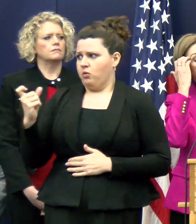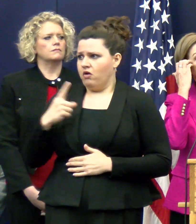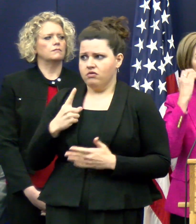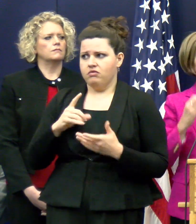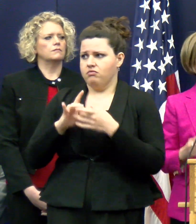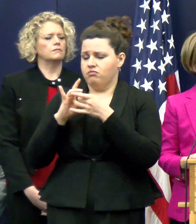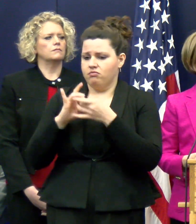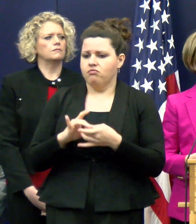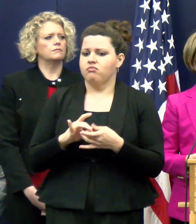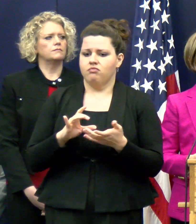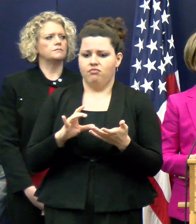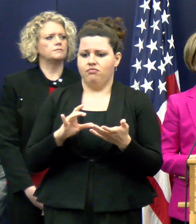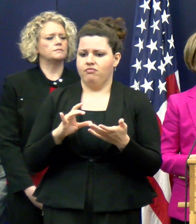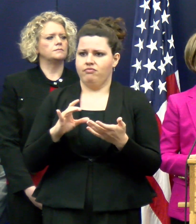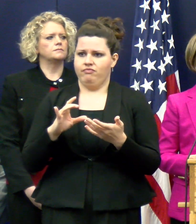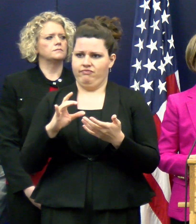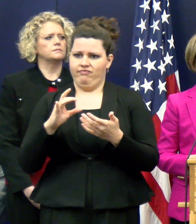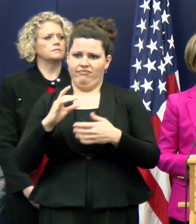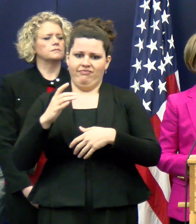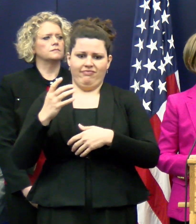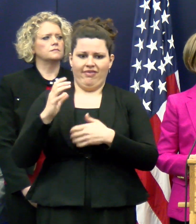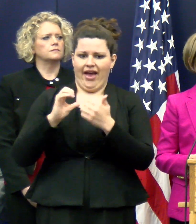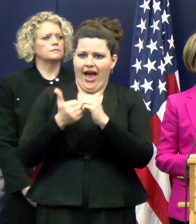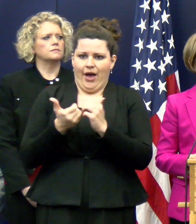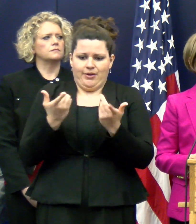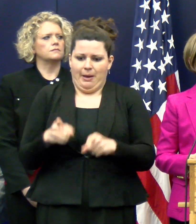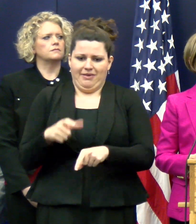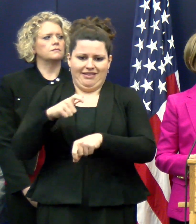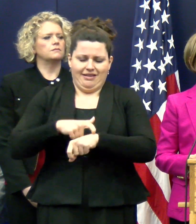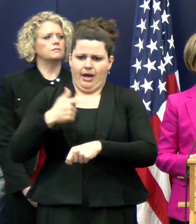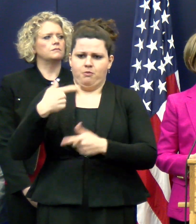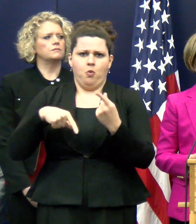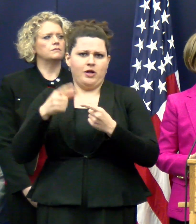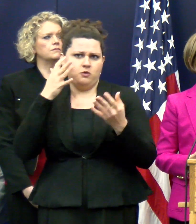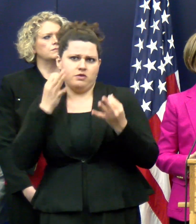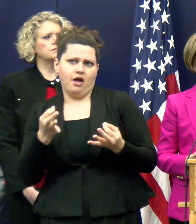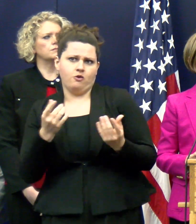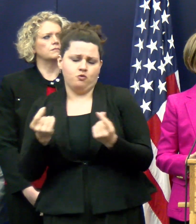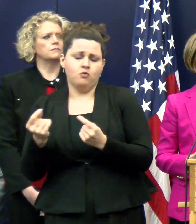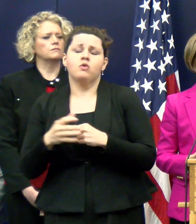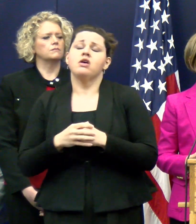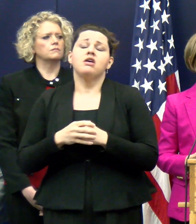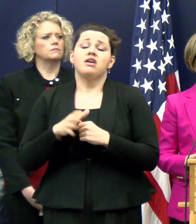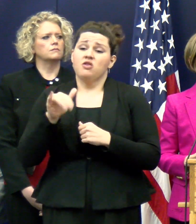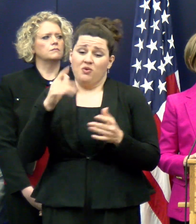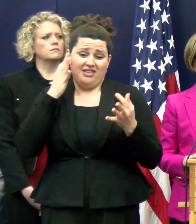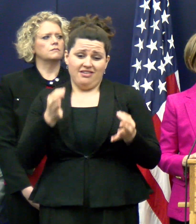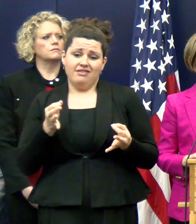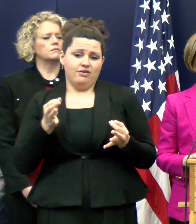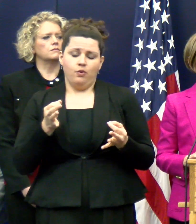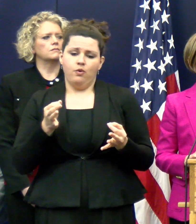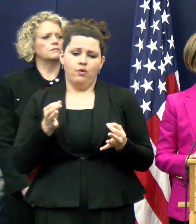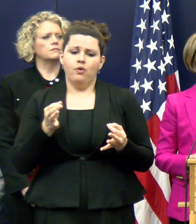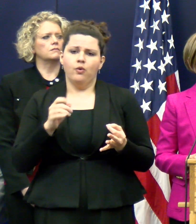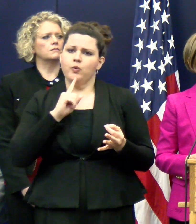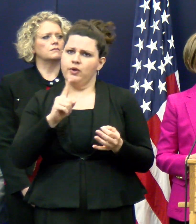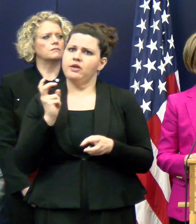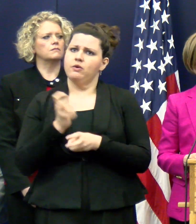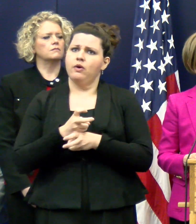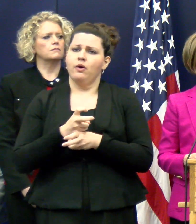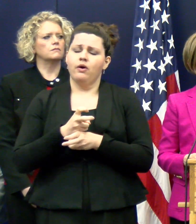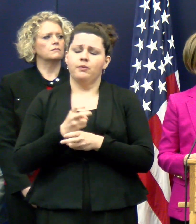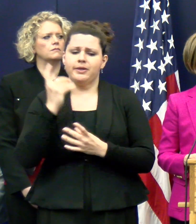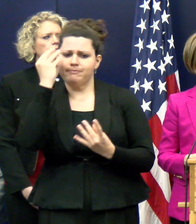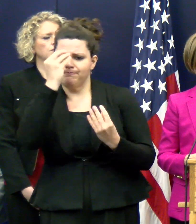about, the timing of things. And again, the decisions to do these sorts of things are not decisions that we take lightly. And